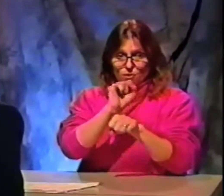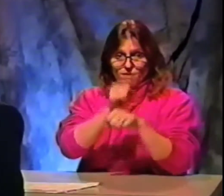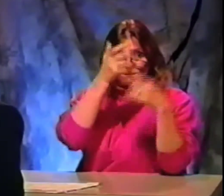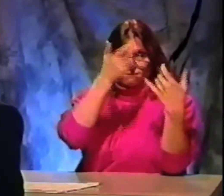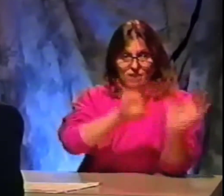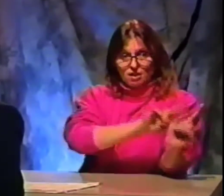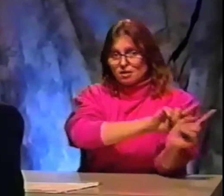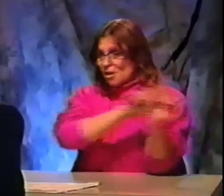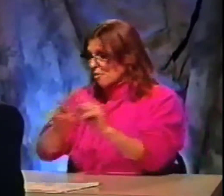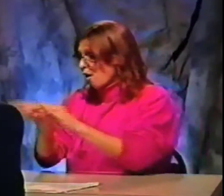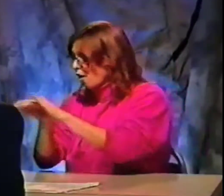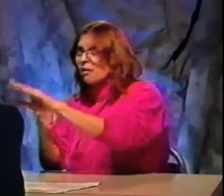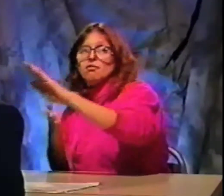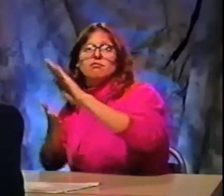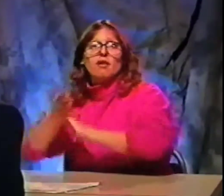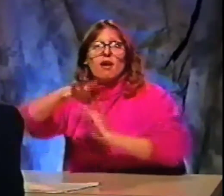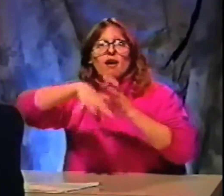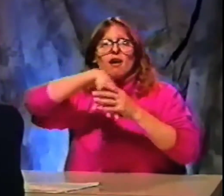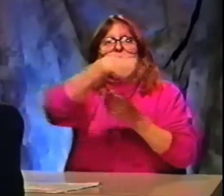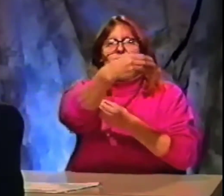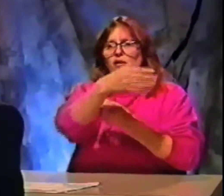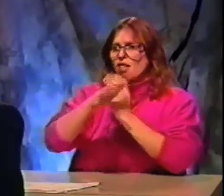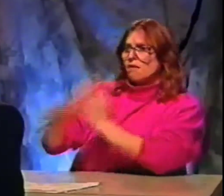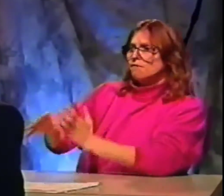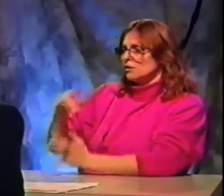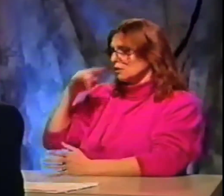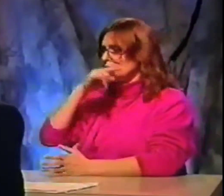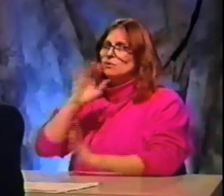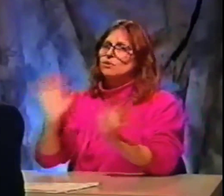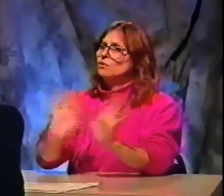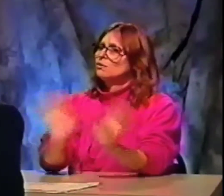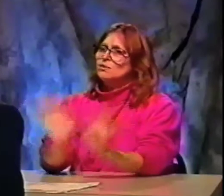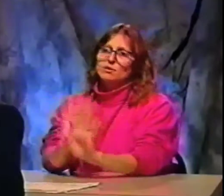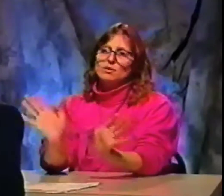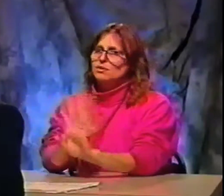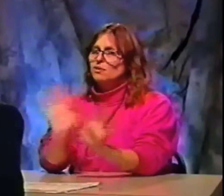Right, yeah, I totally agree with that. Mm-hmm.